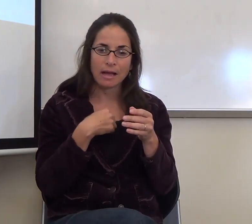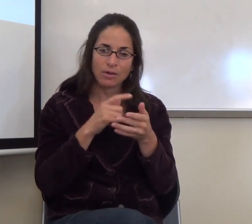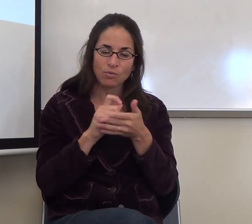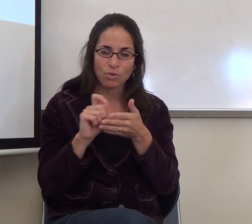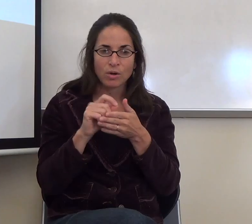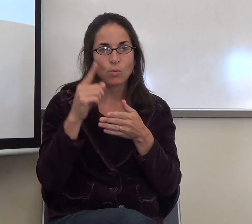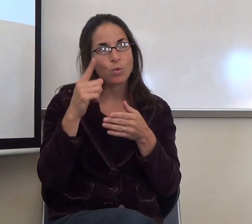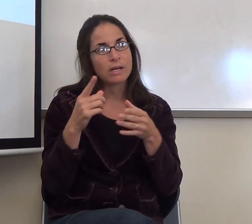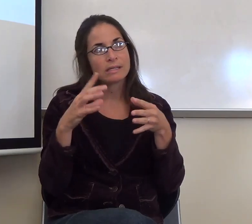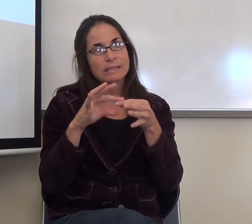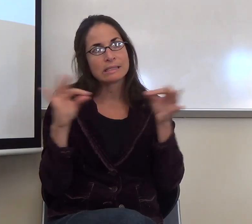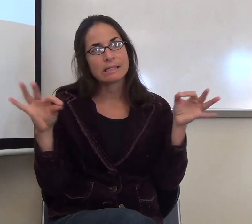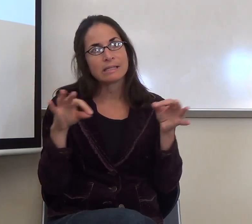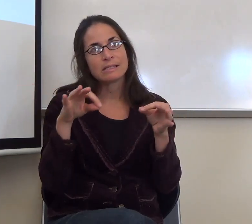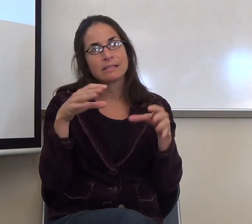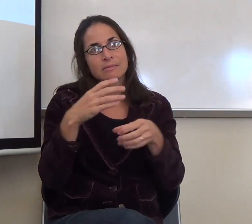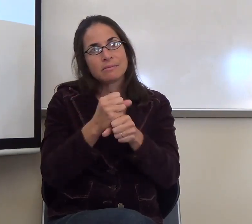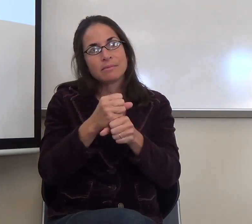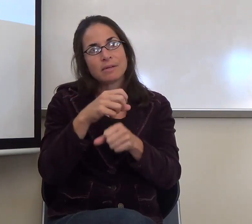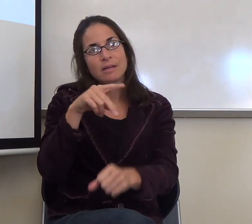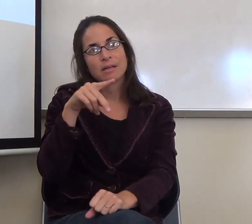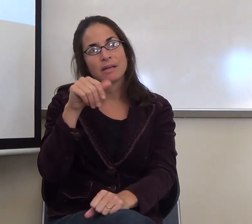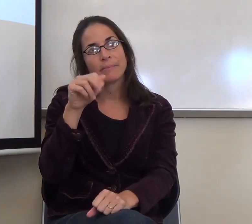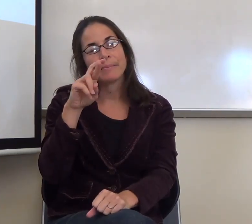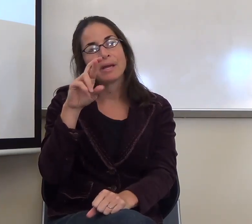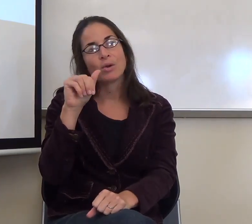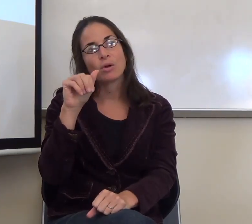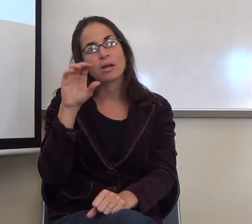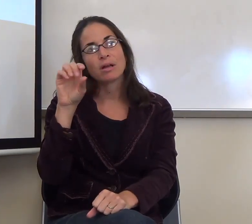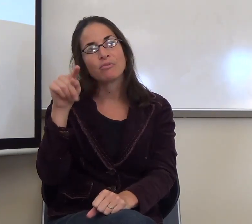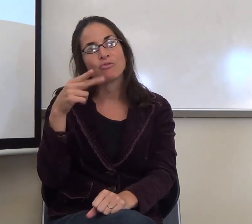been doing. And if it helps you to think of that,